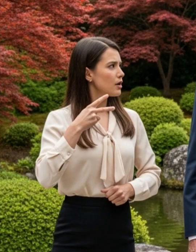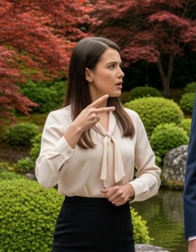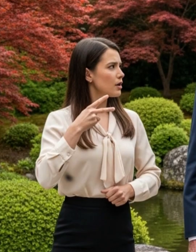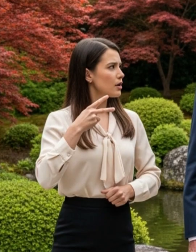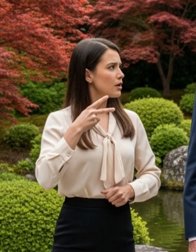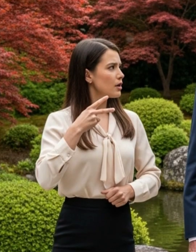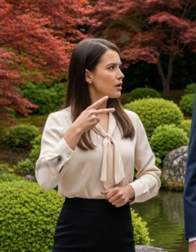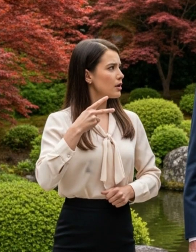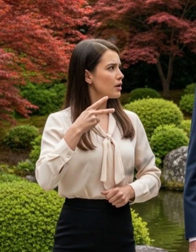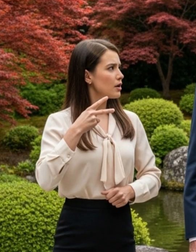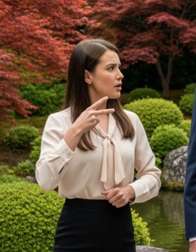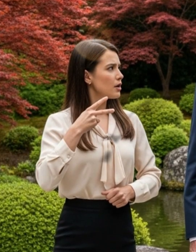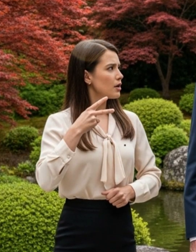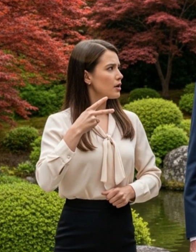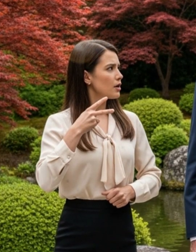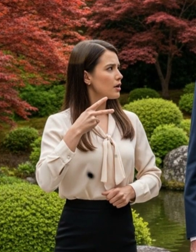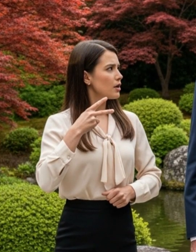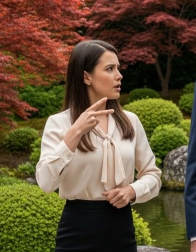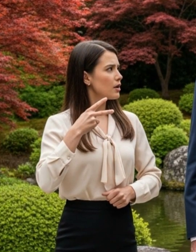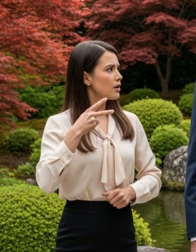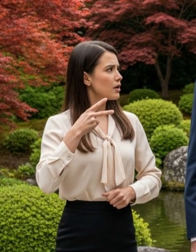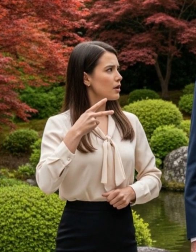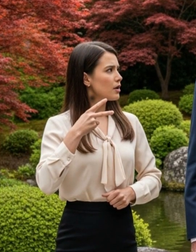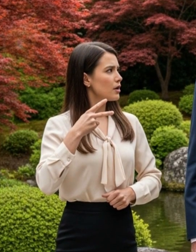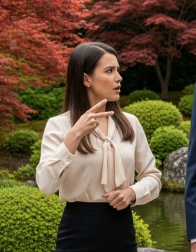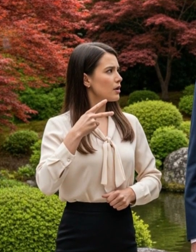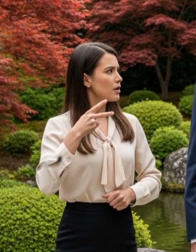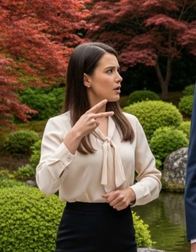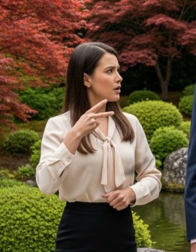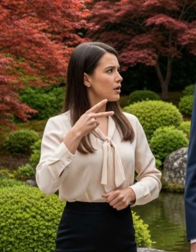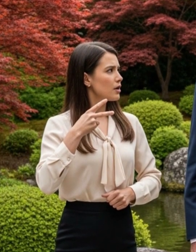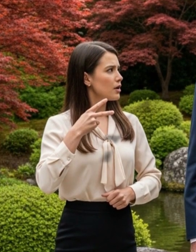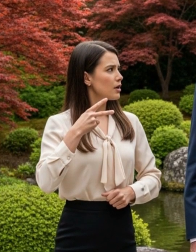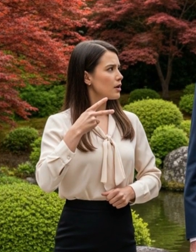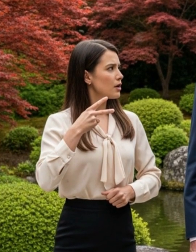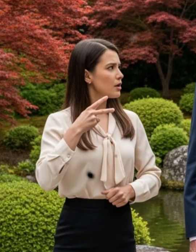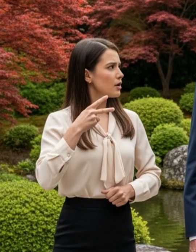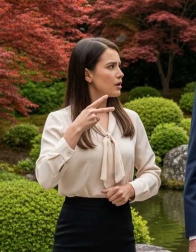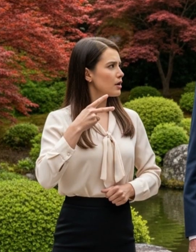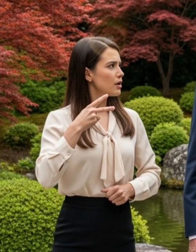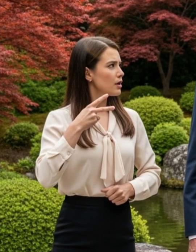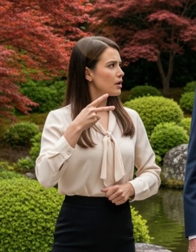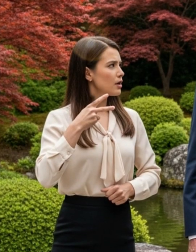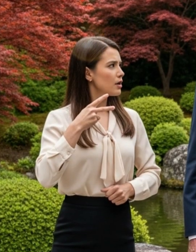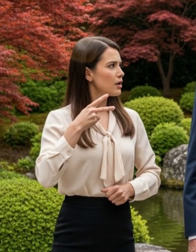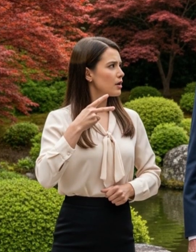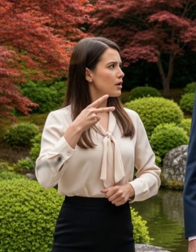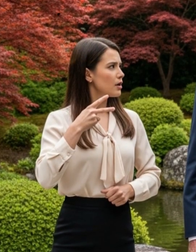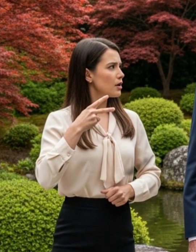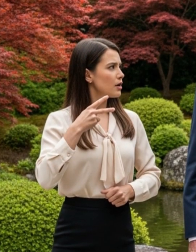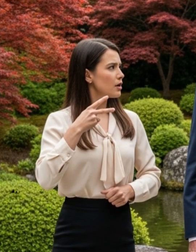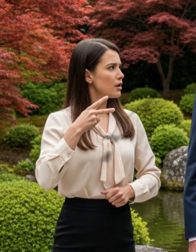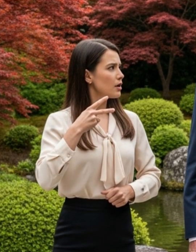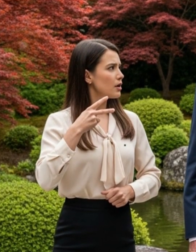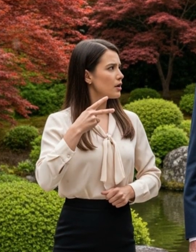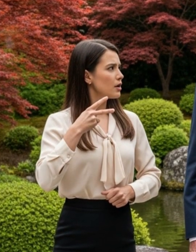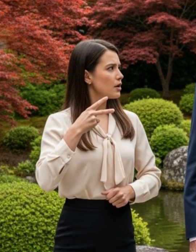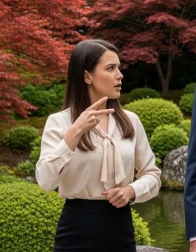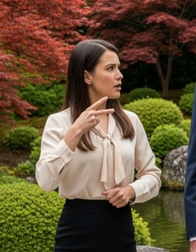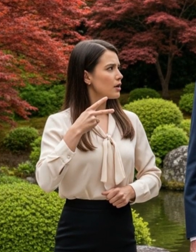toward his father, a mix of longing and distance. Your father seems very busy, Elora commented